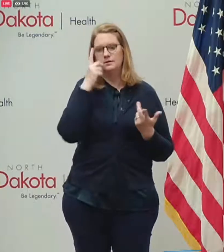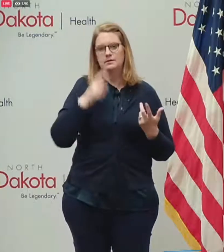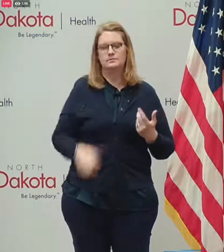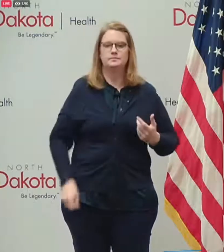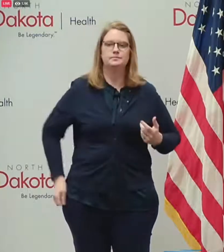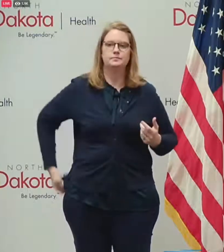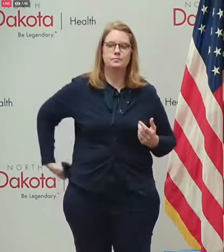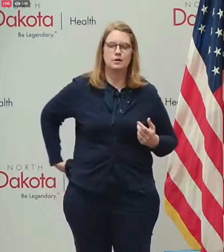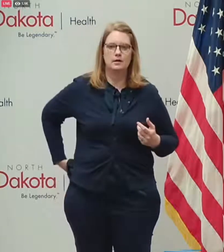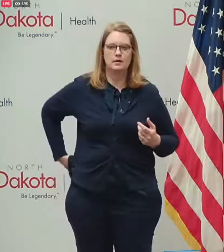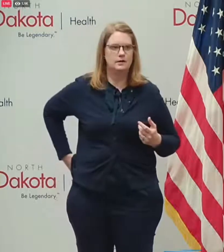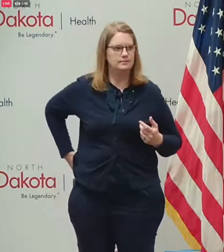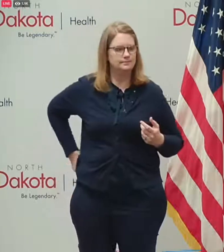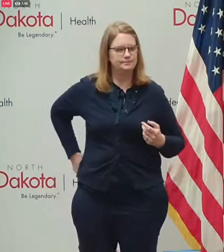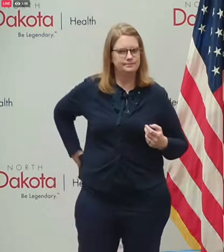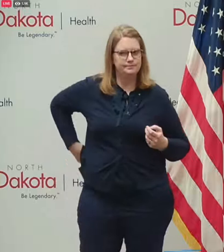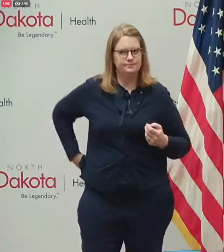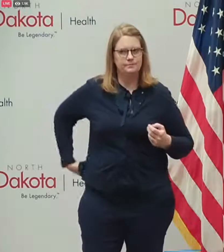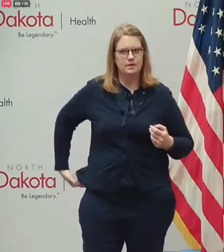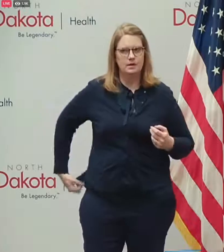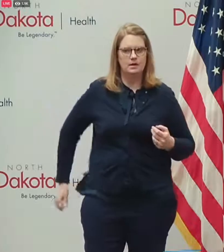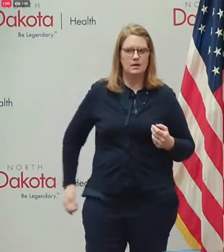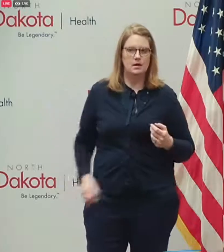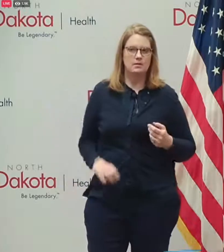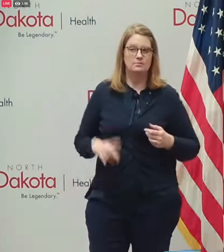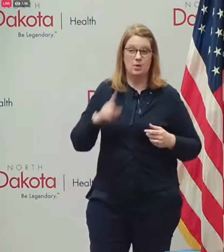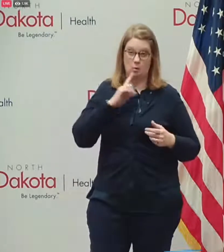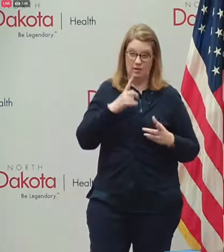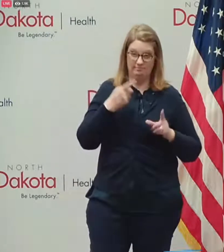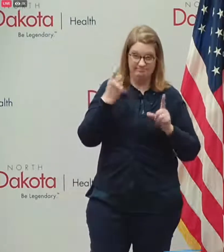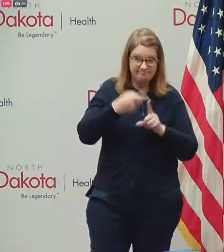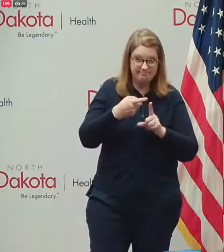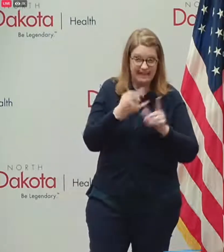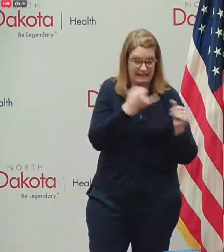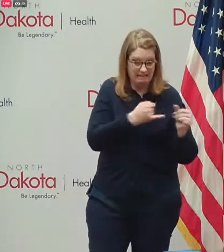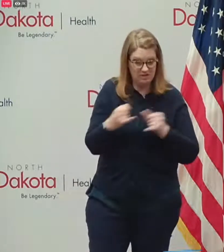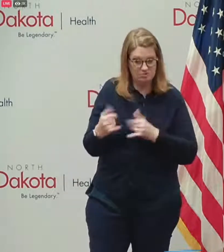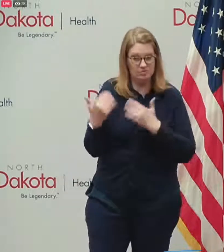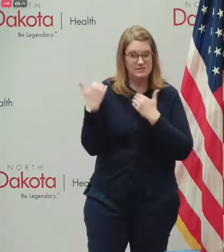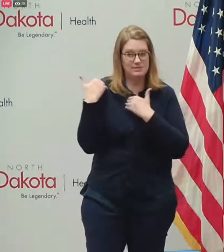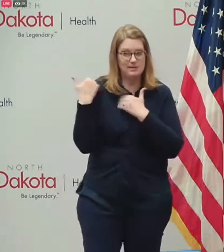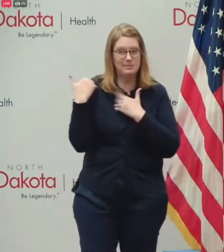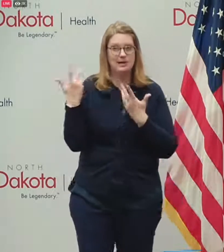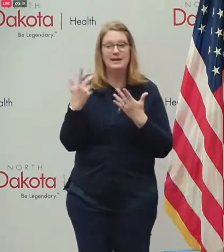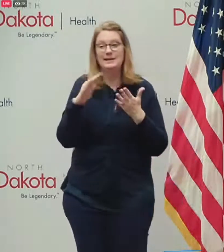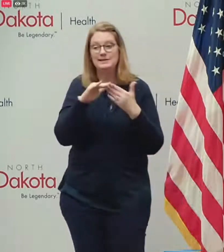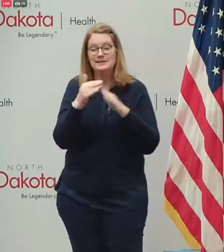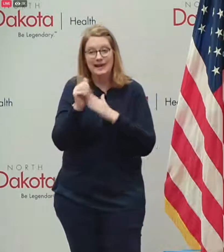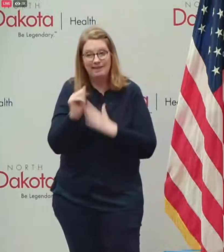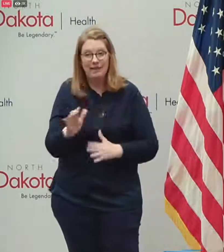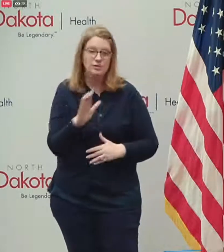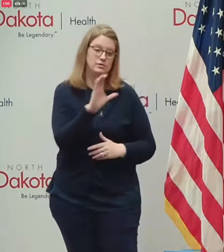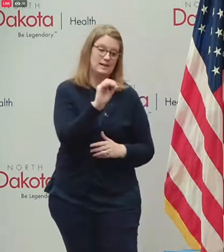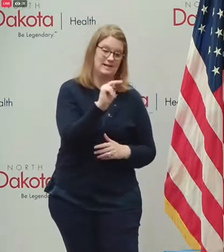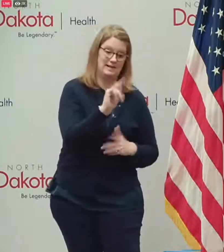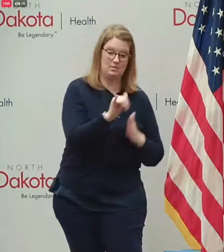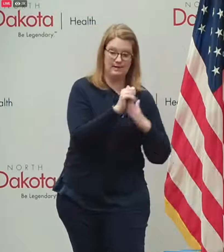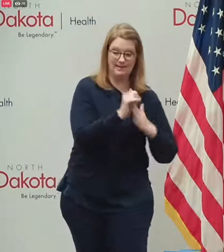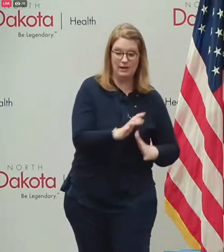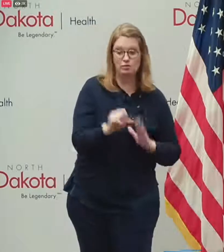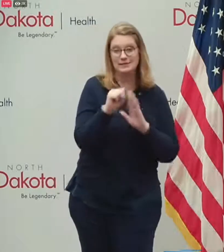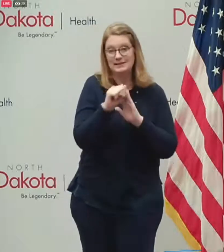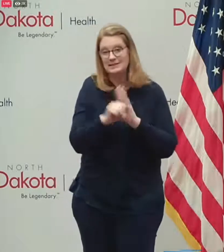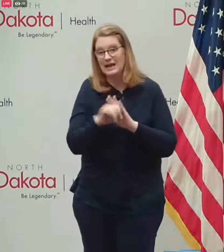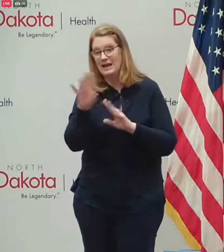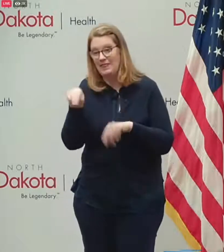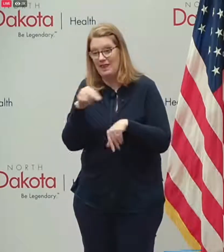be addictive. So it does come down to individual responsibility, and city leaders and county leaders and the state and the